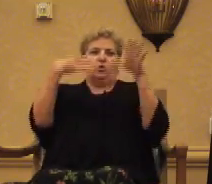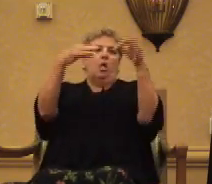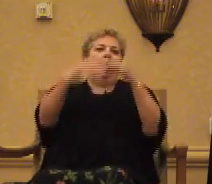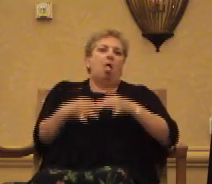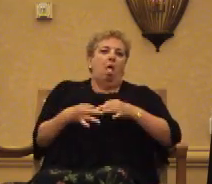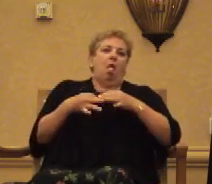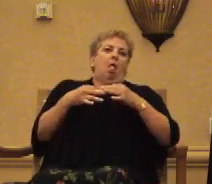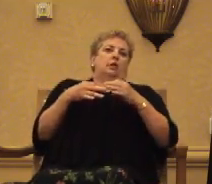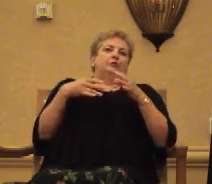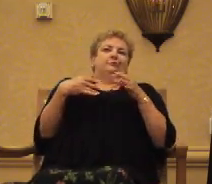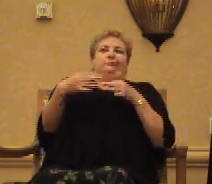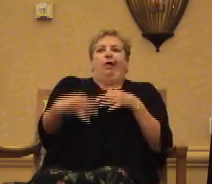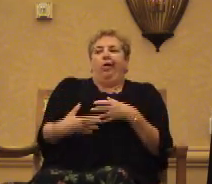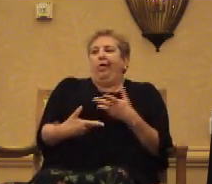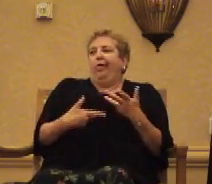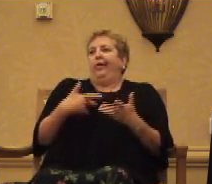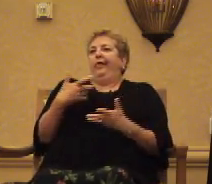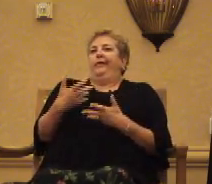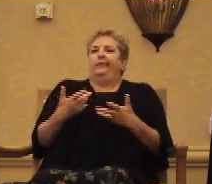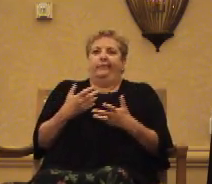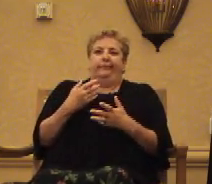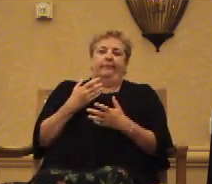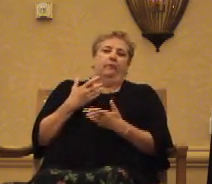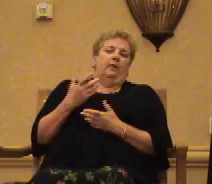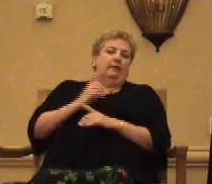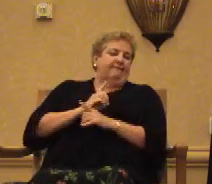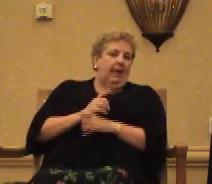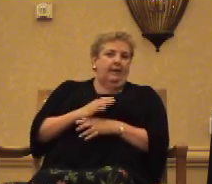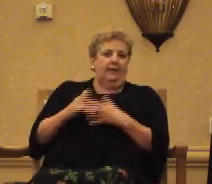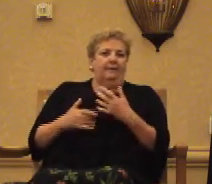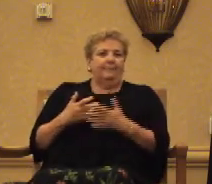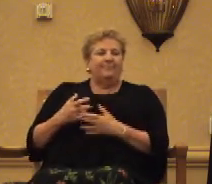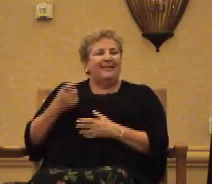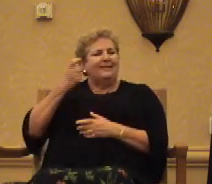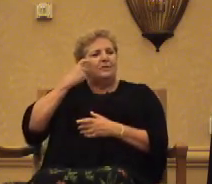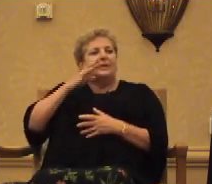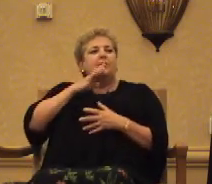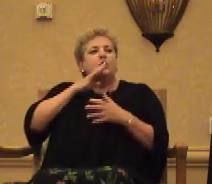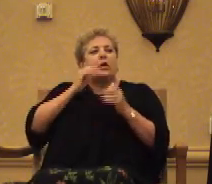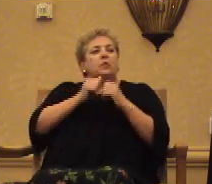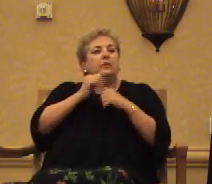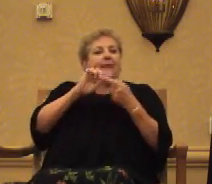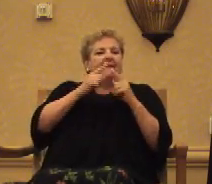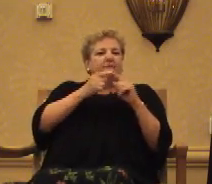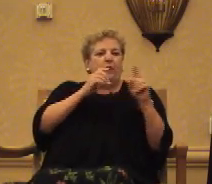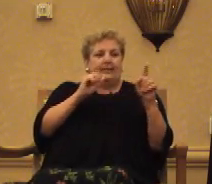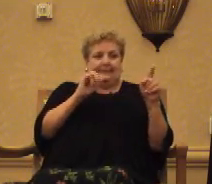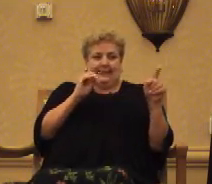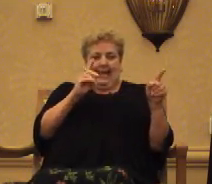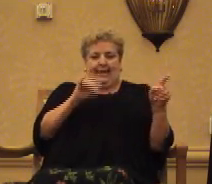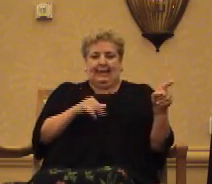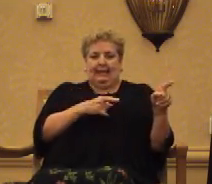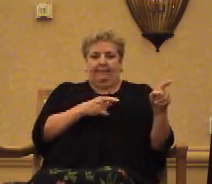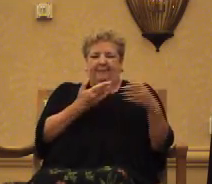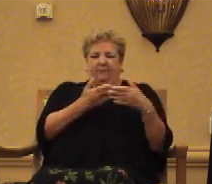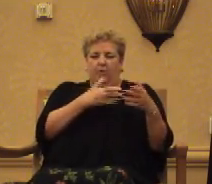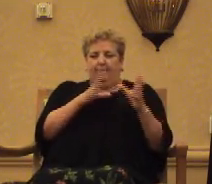know, I've been thinking, I was just talking to my friend Sandy before the meeting, and I've been thinking about, I talked to Michelle about it